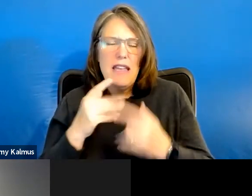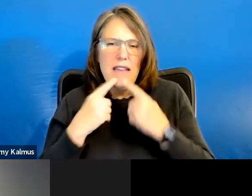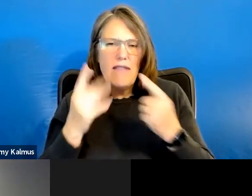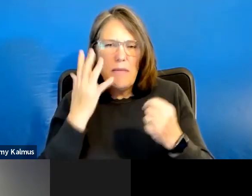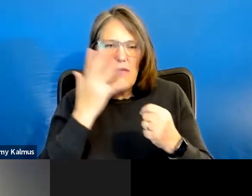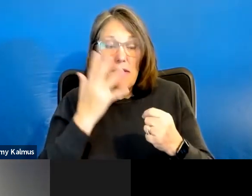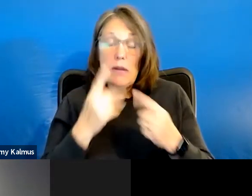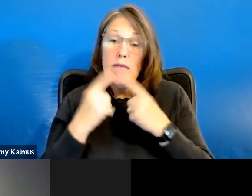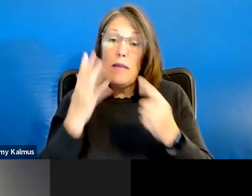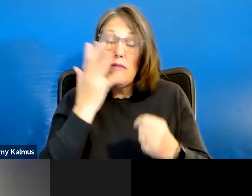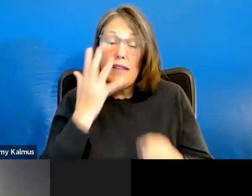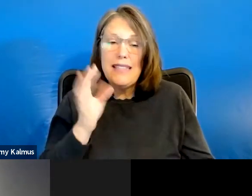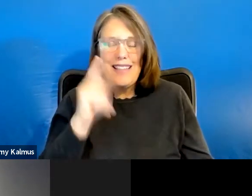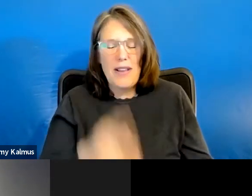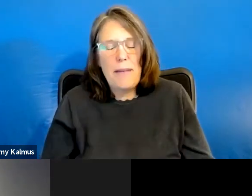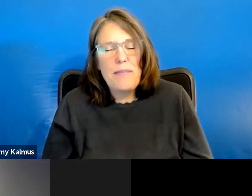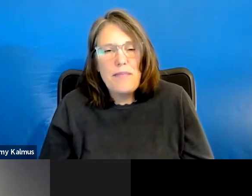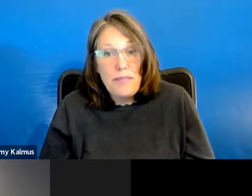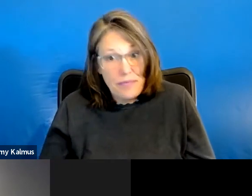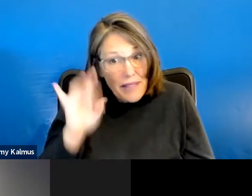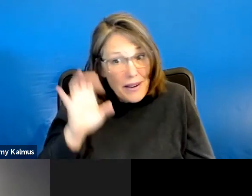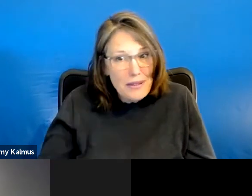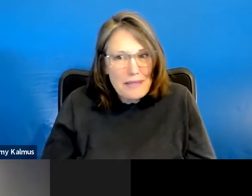Famous faces. Okay, that's for 800.